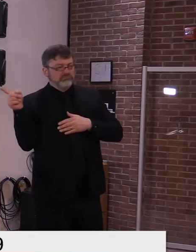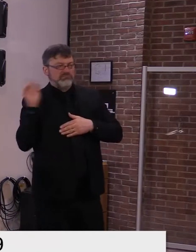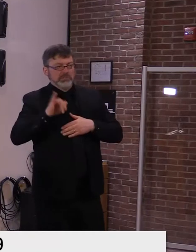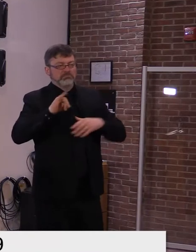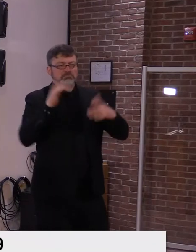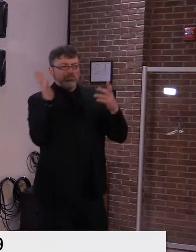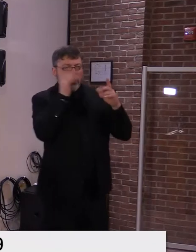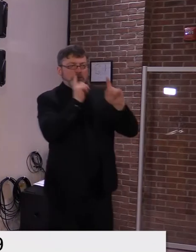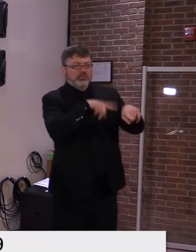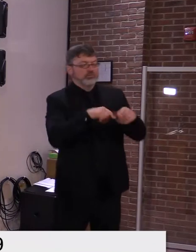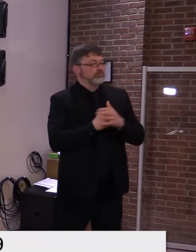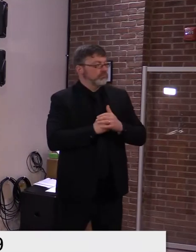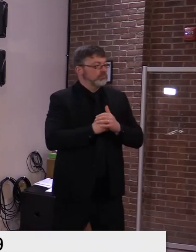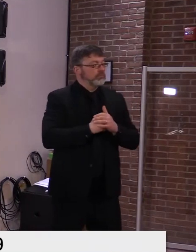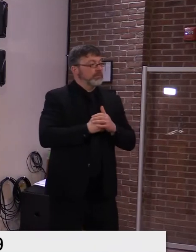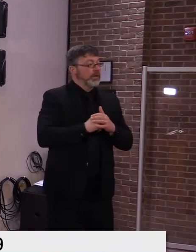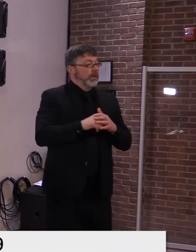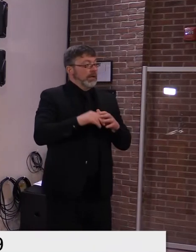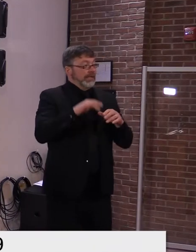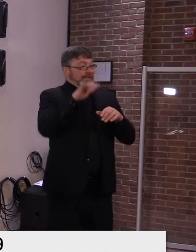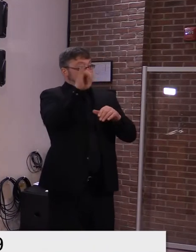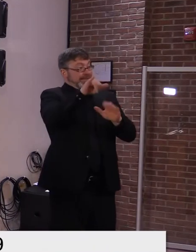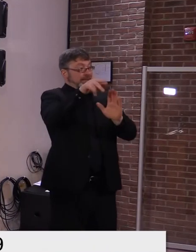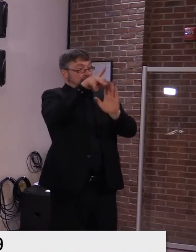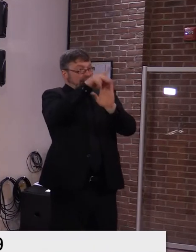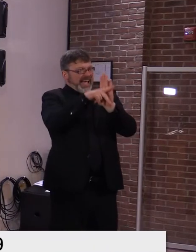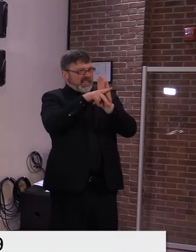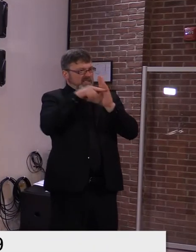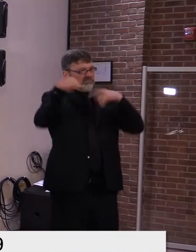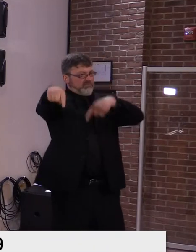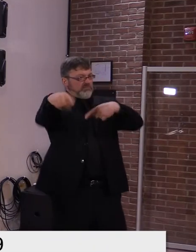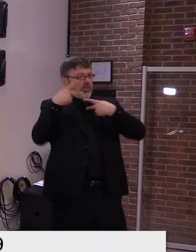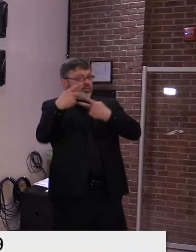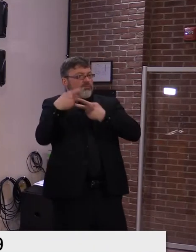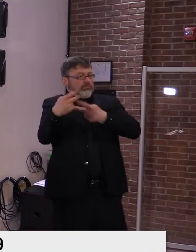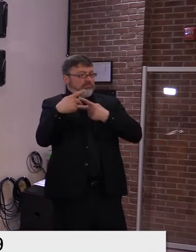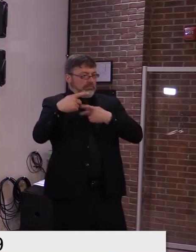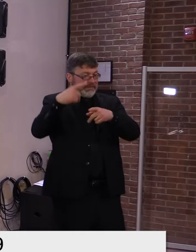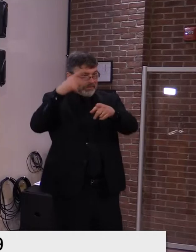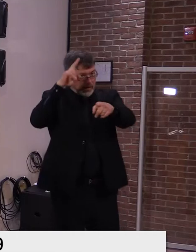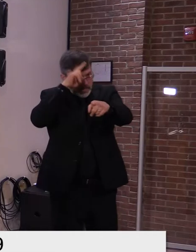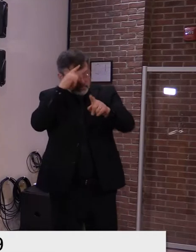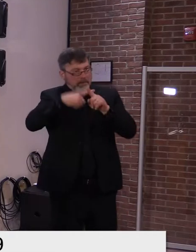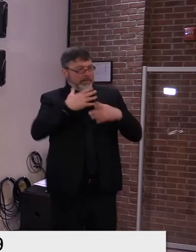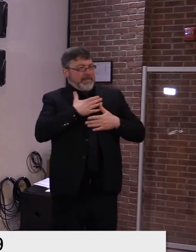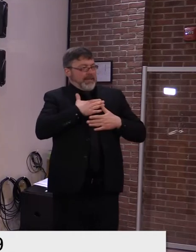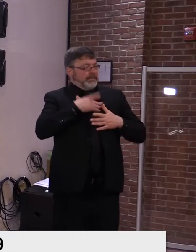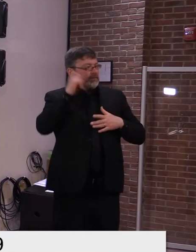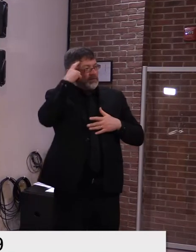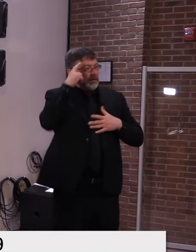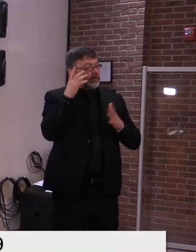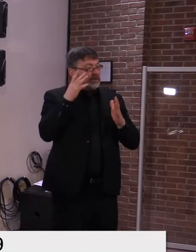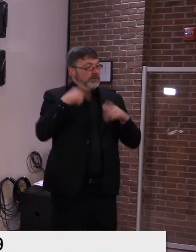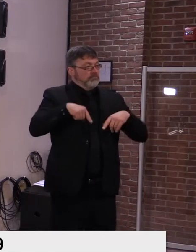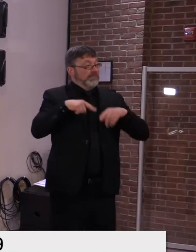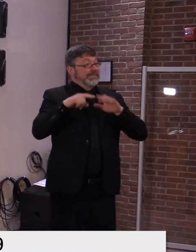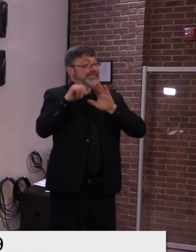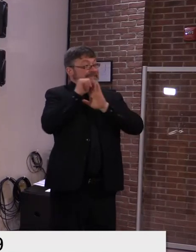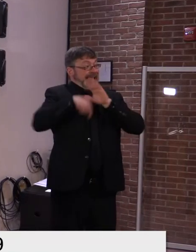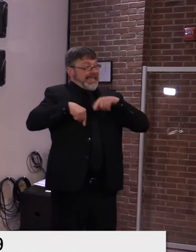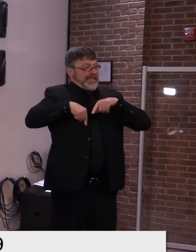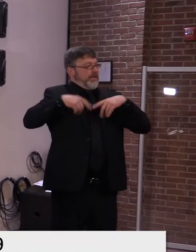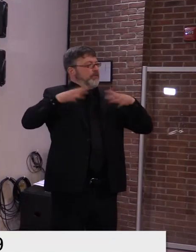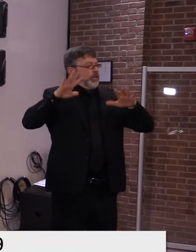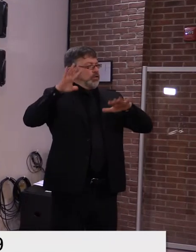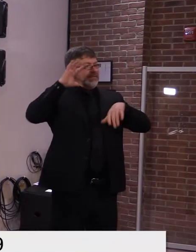Thank you. It's both. Out of the Secretary's office, there are minimum guidelines that are established for visitation. We are revising